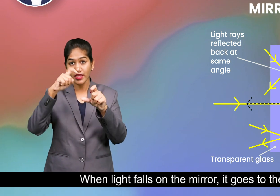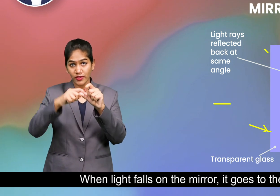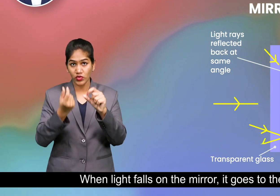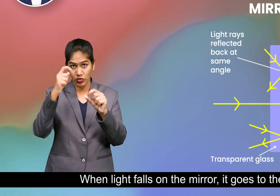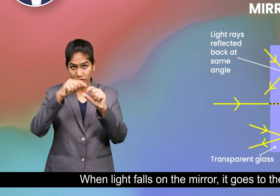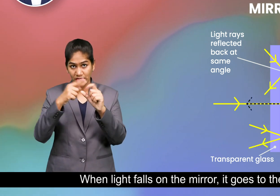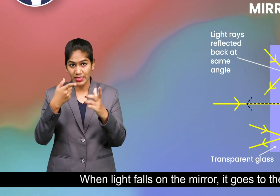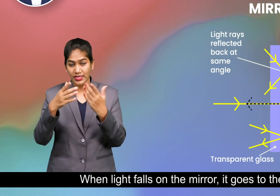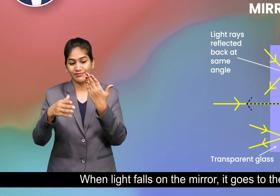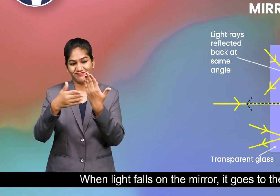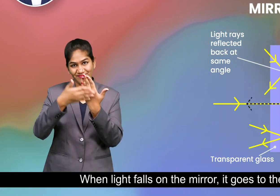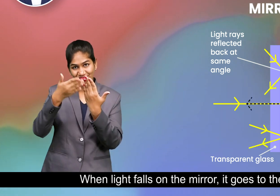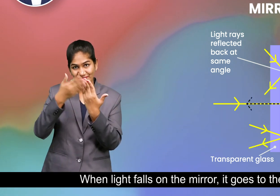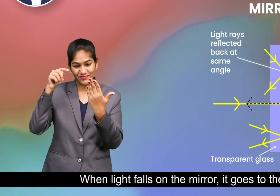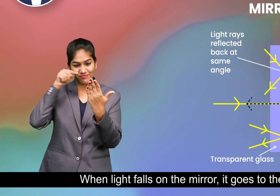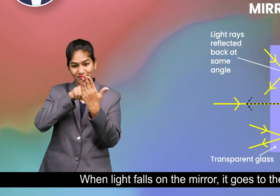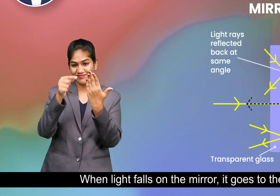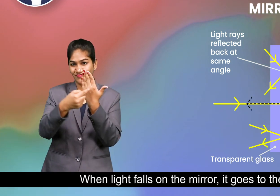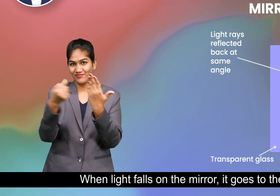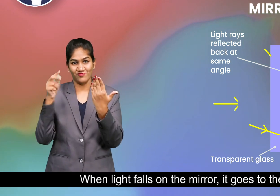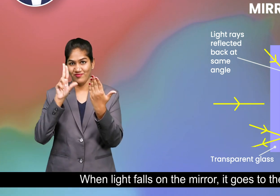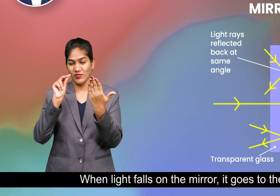When light falls on the mirror,